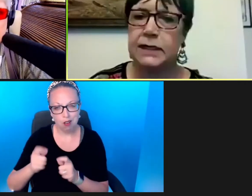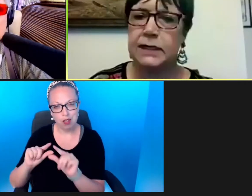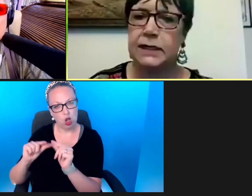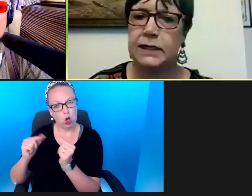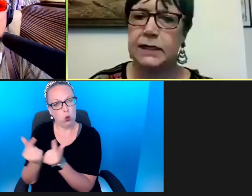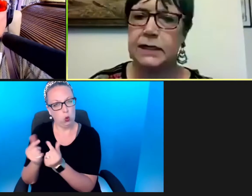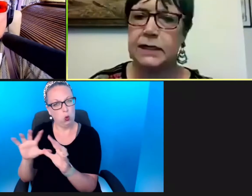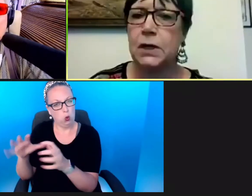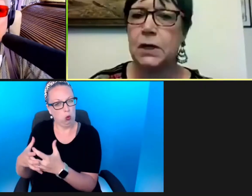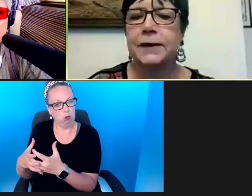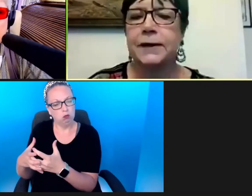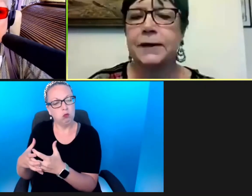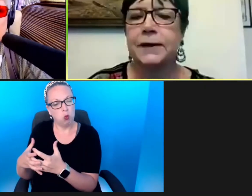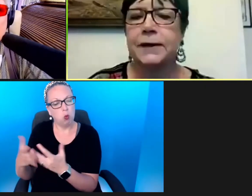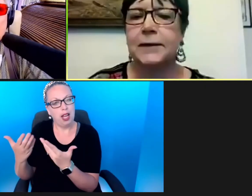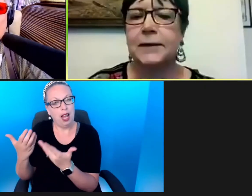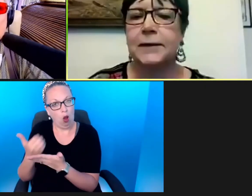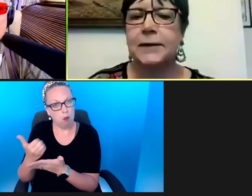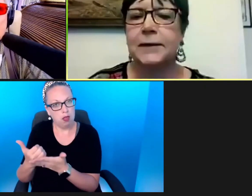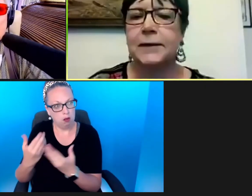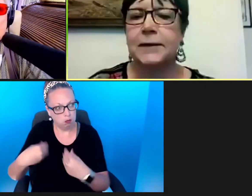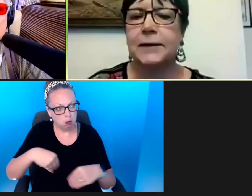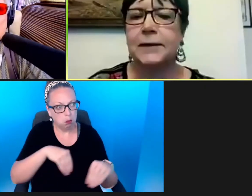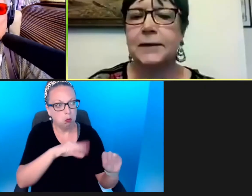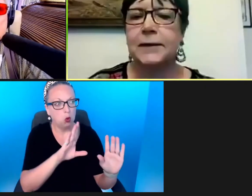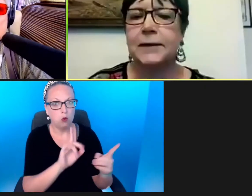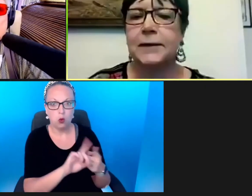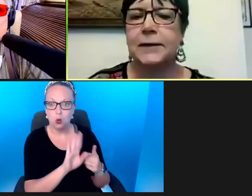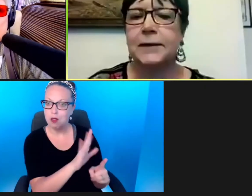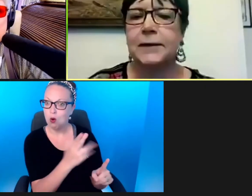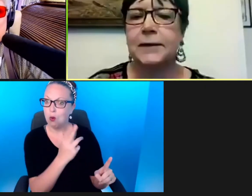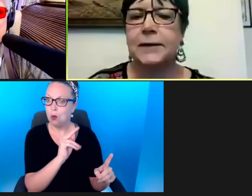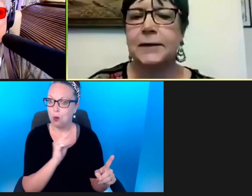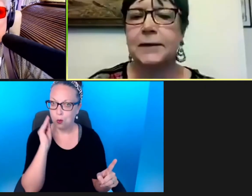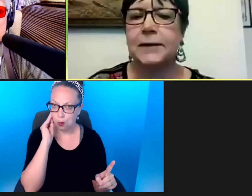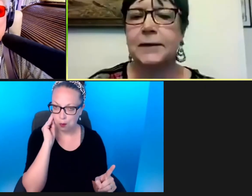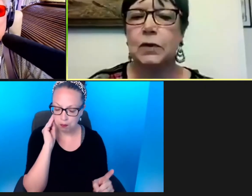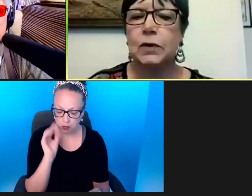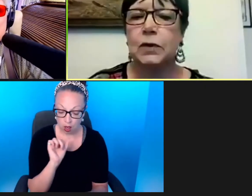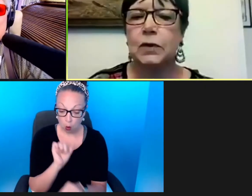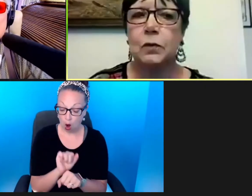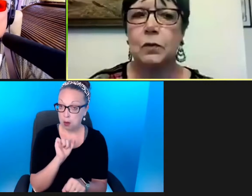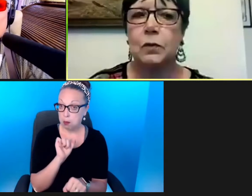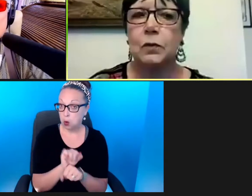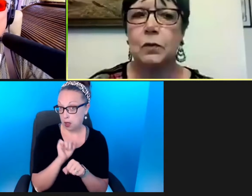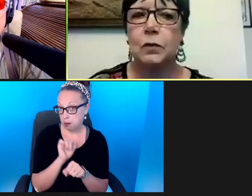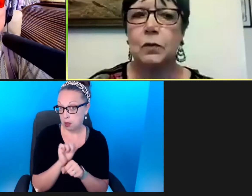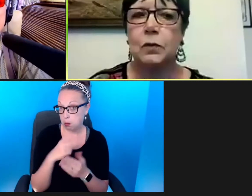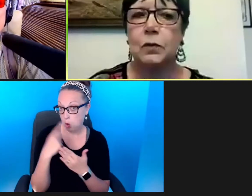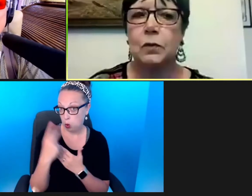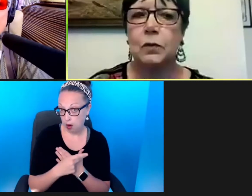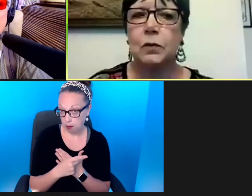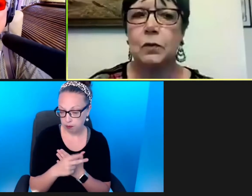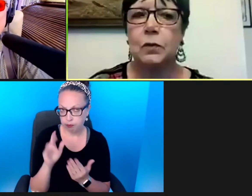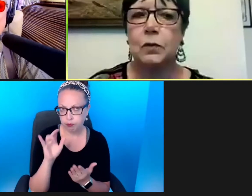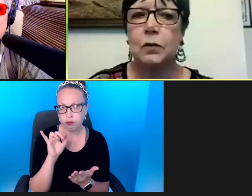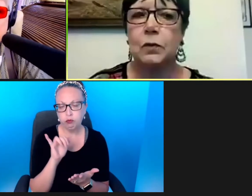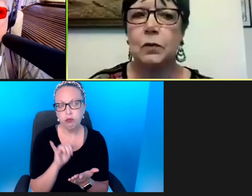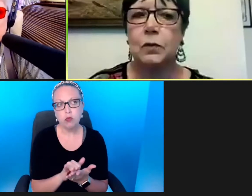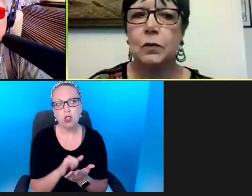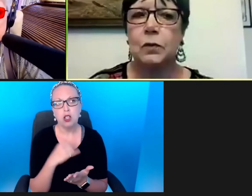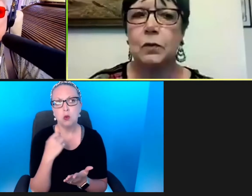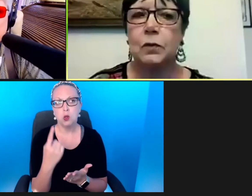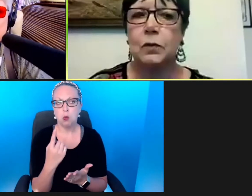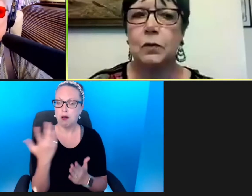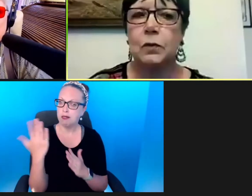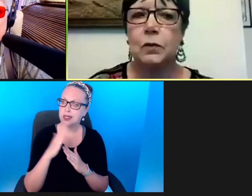settings. Our employment program was one of the principal